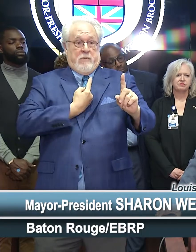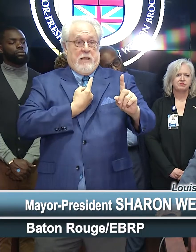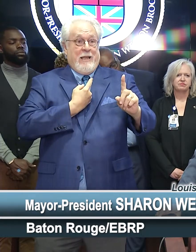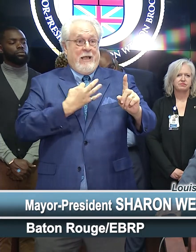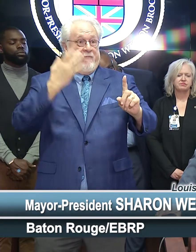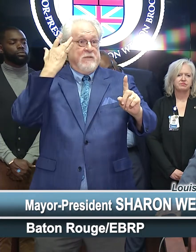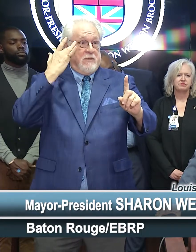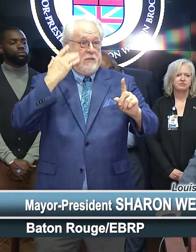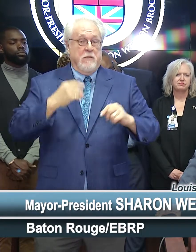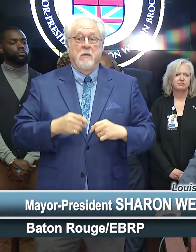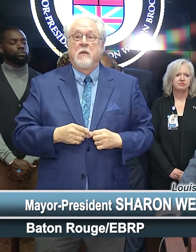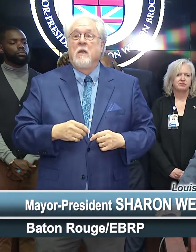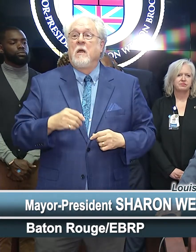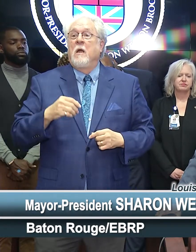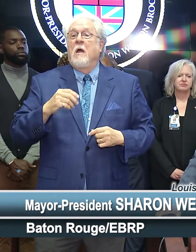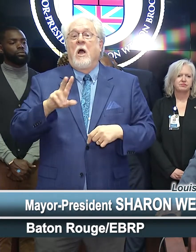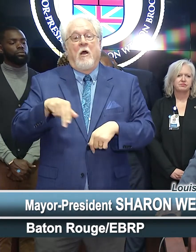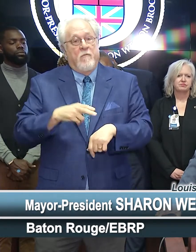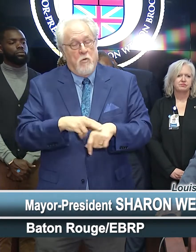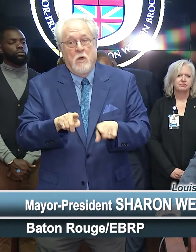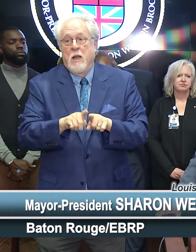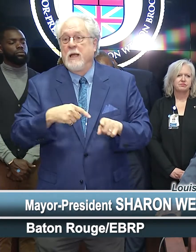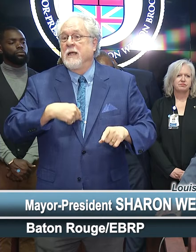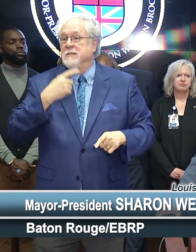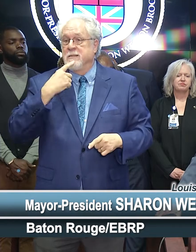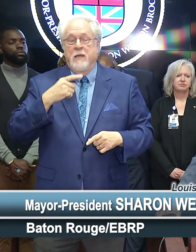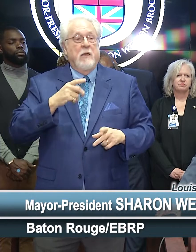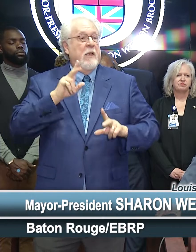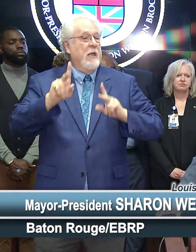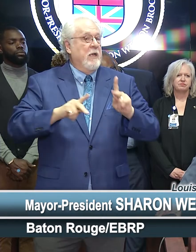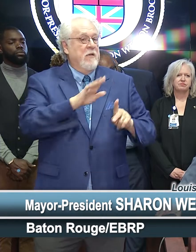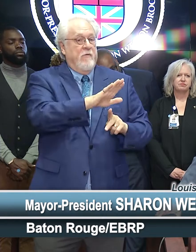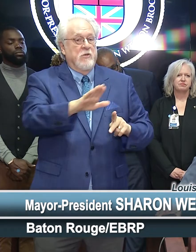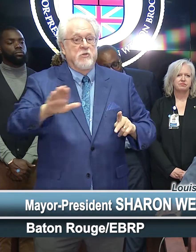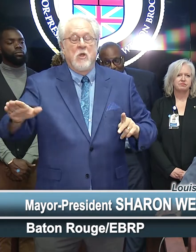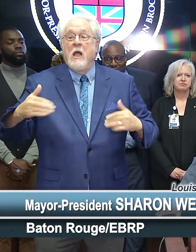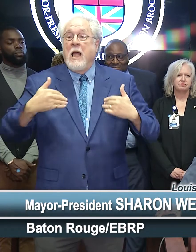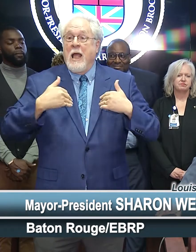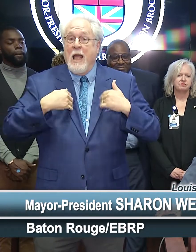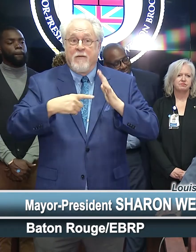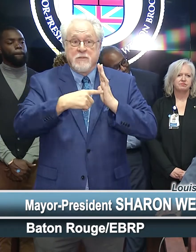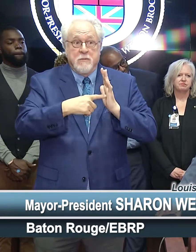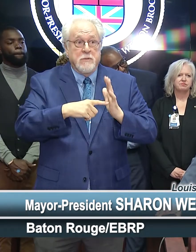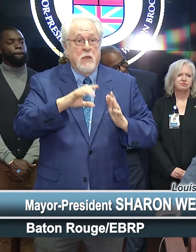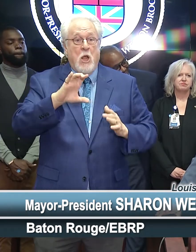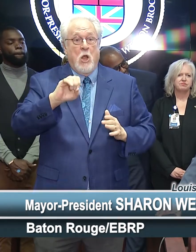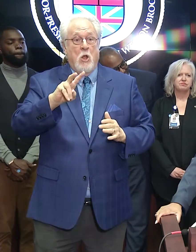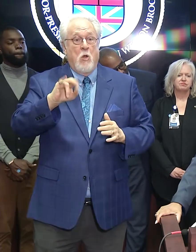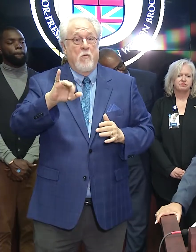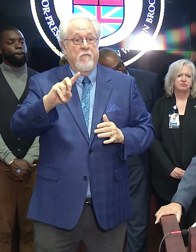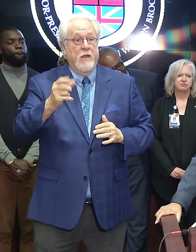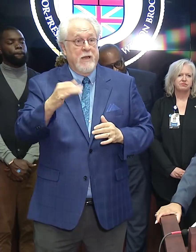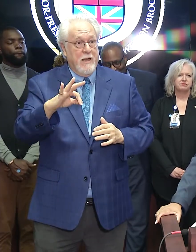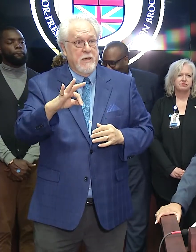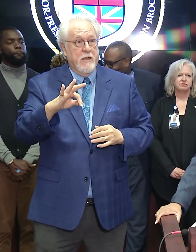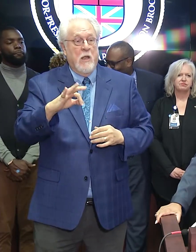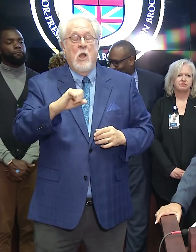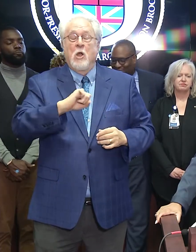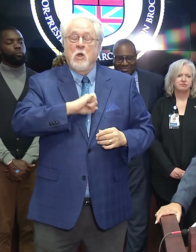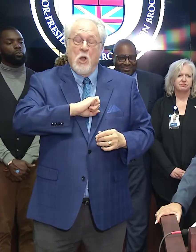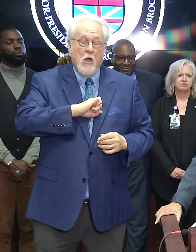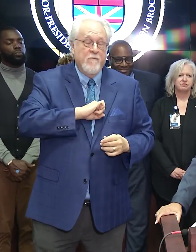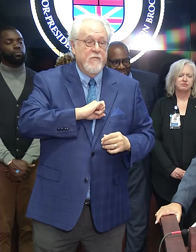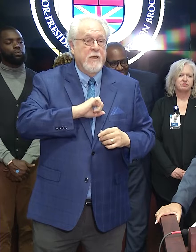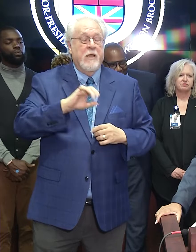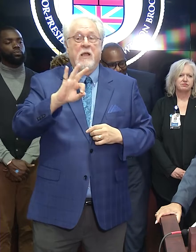sick. Of course, as I said before, individuals showing symptoms of COVID-19, coughing,